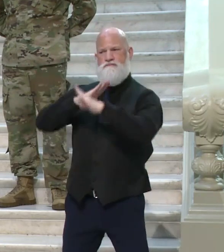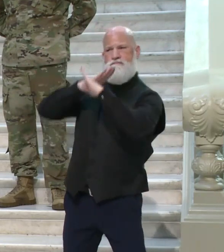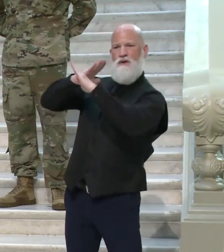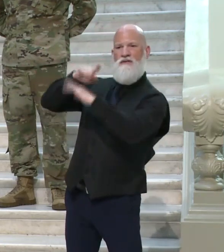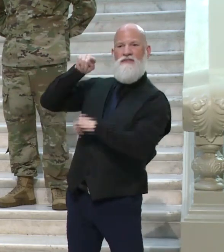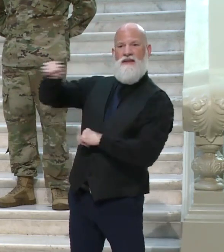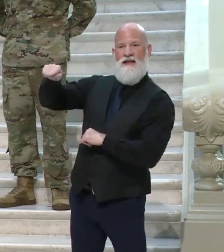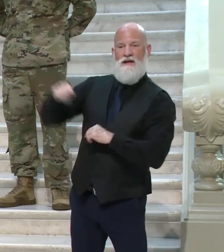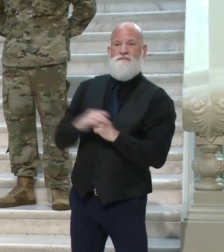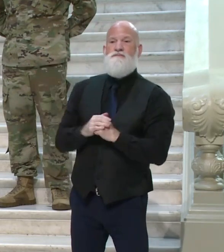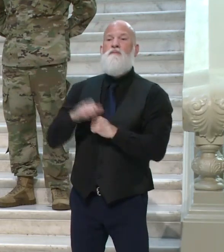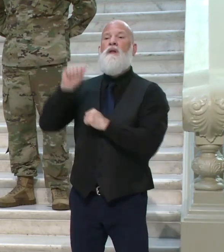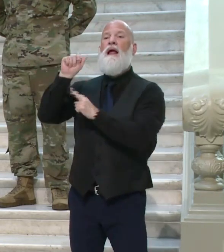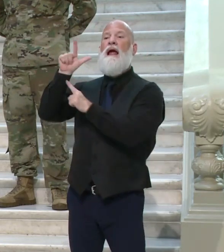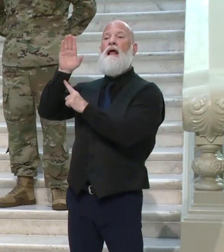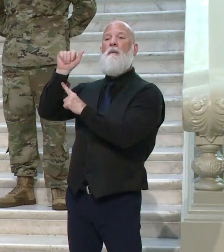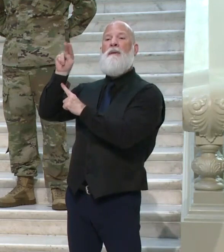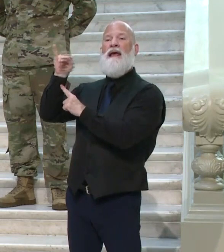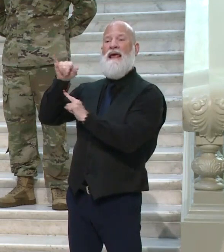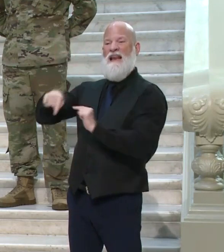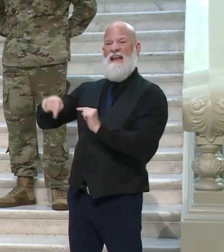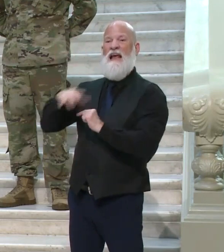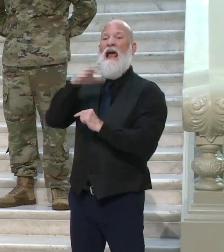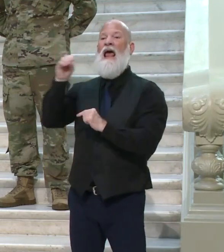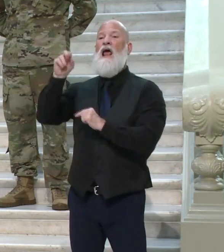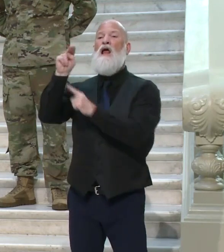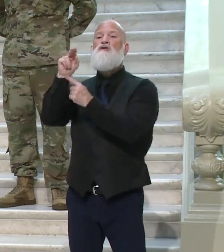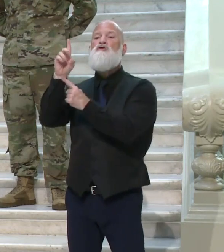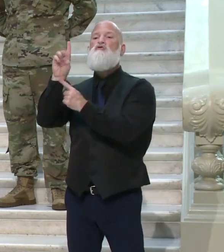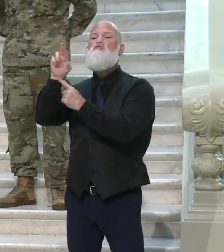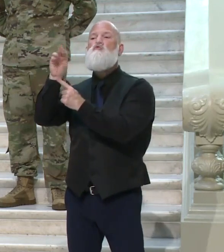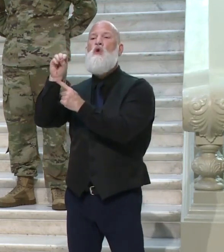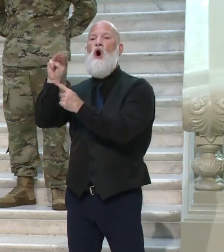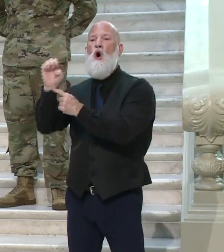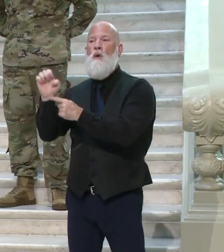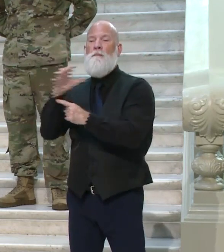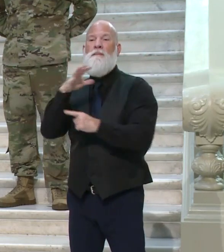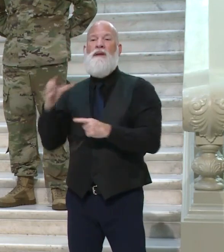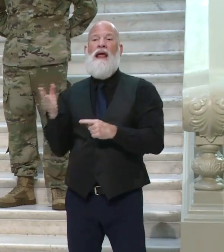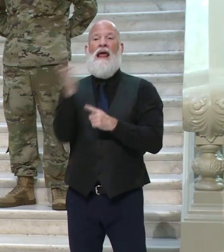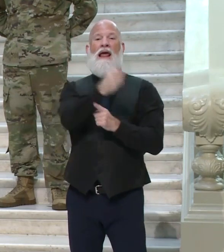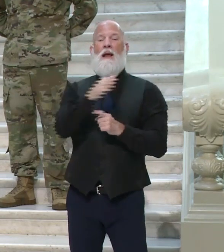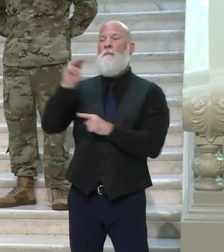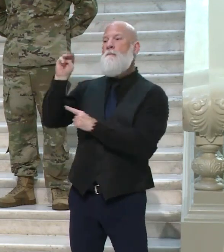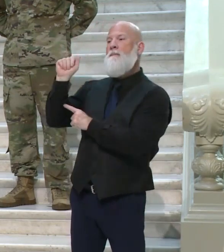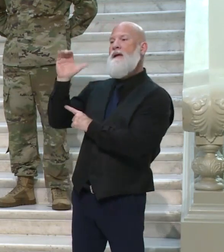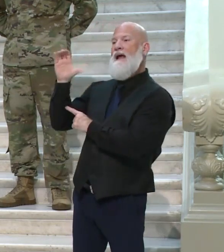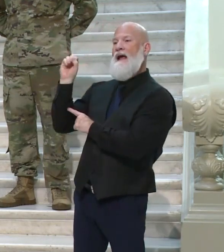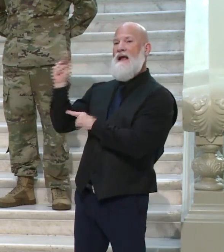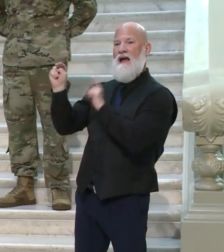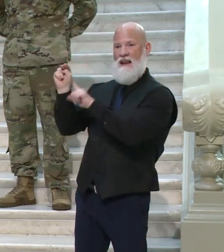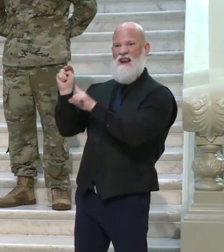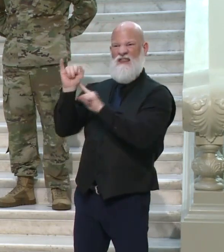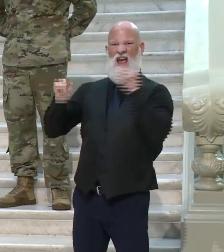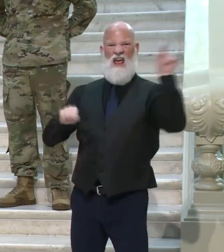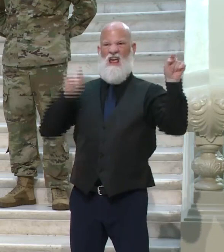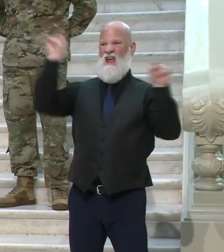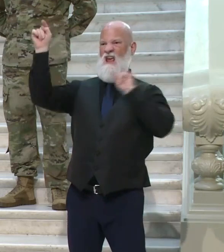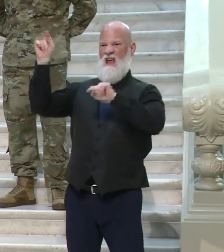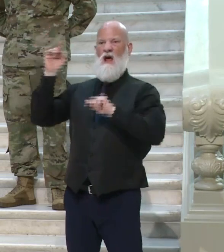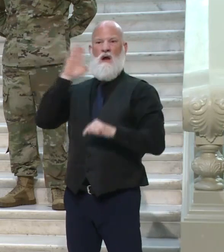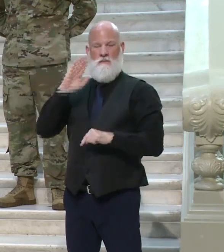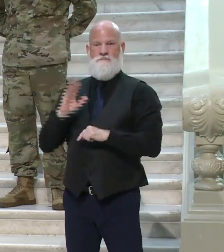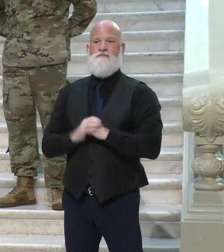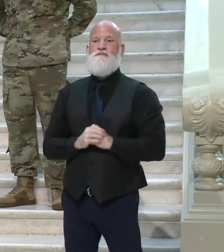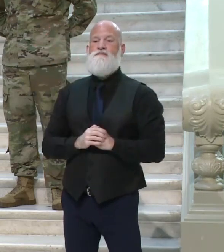Medical Center in Rome, and Navicent Health in Macon. Phoebe Putney Hospital will gain 24 general